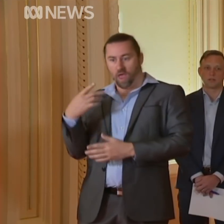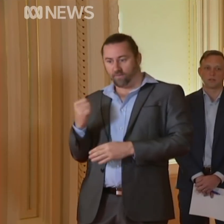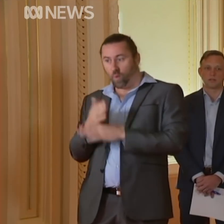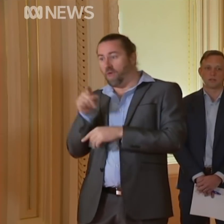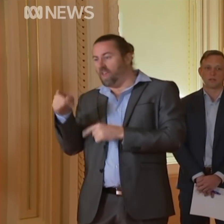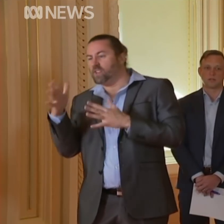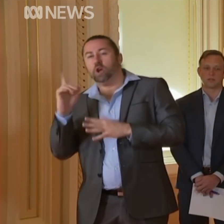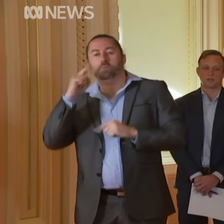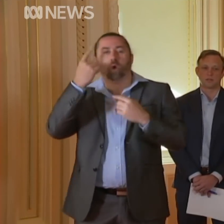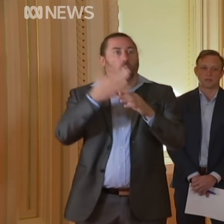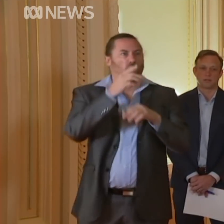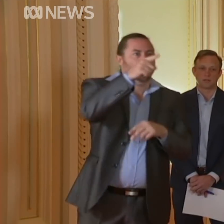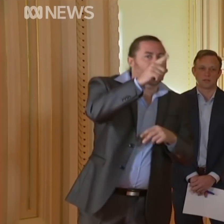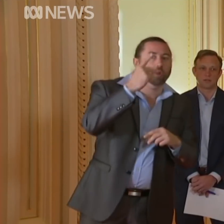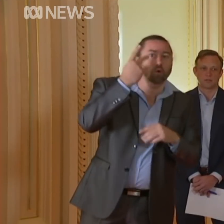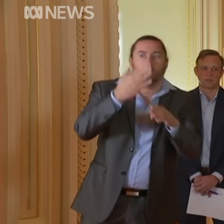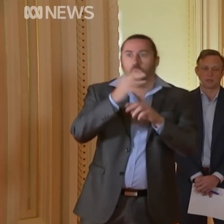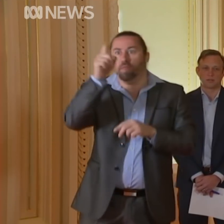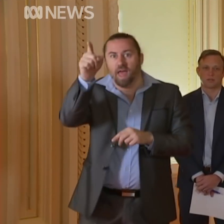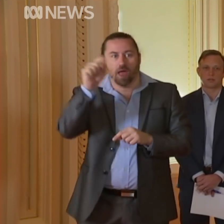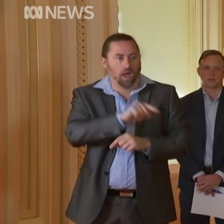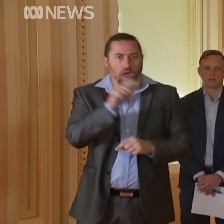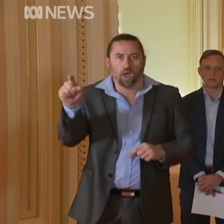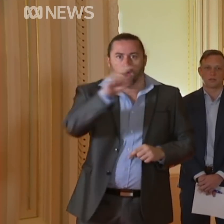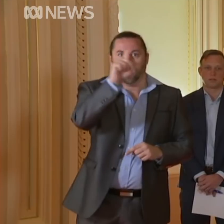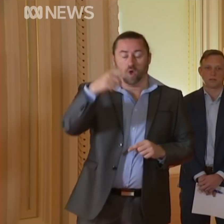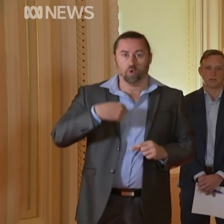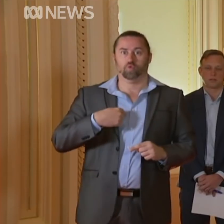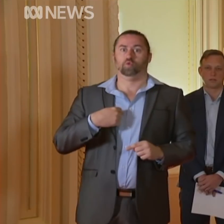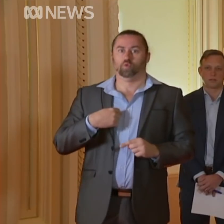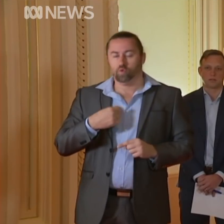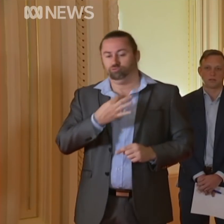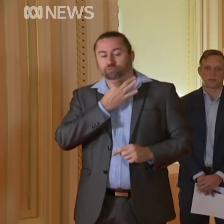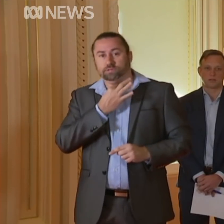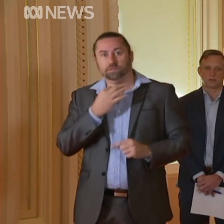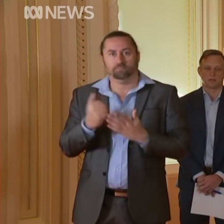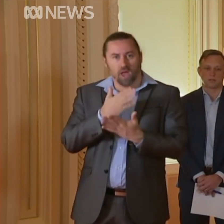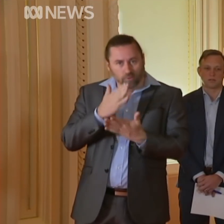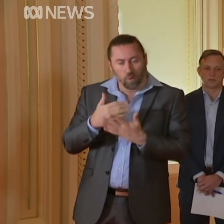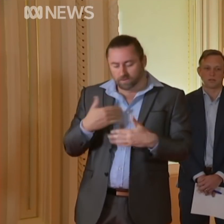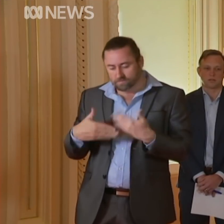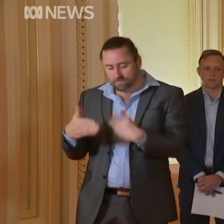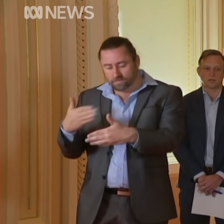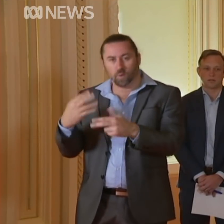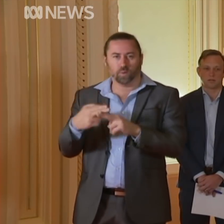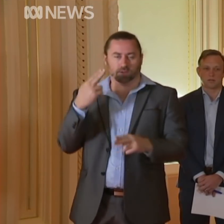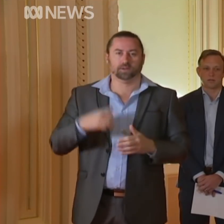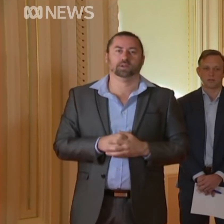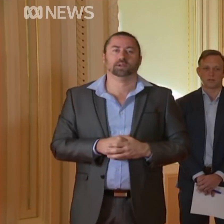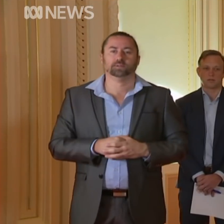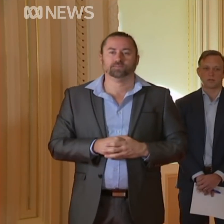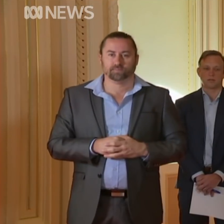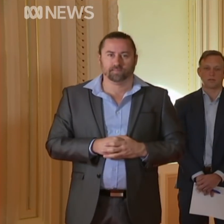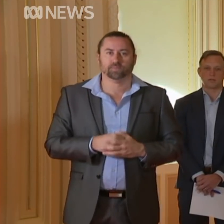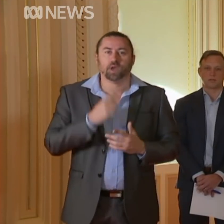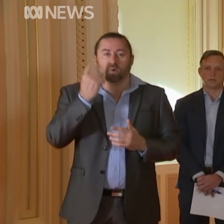is such a risk to us, and we need to really focus the next few days. So far, I'll just remind you of